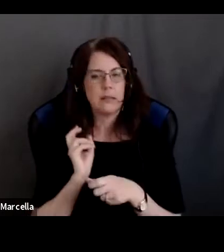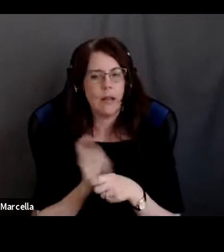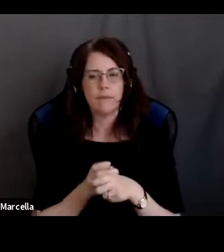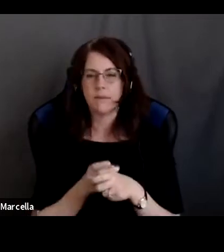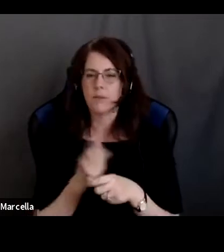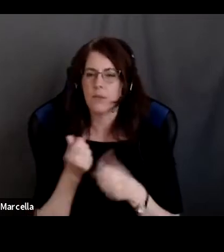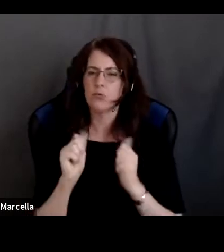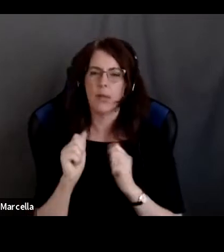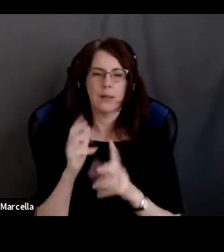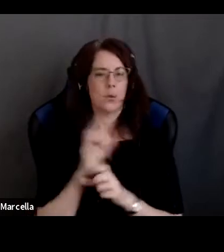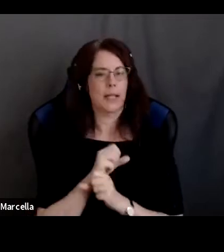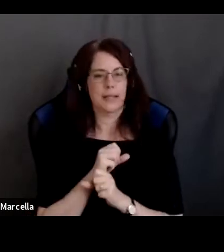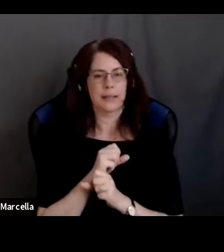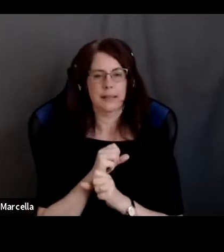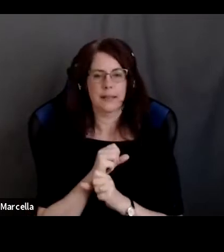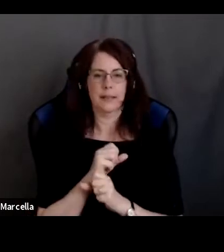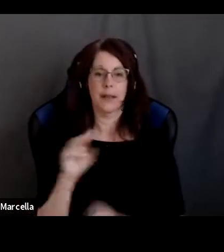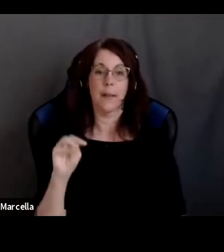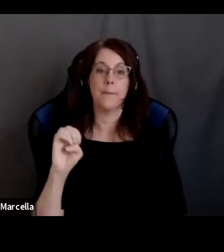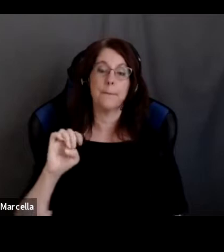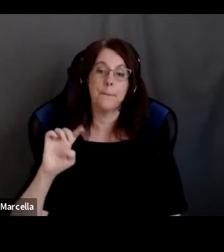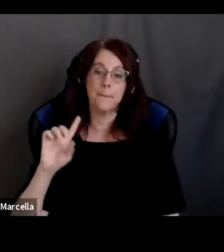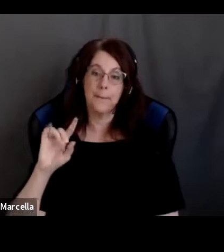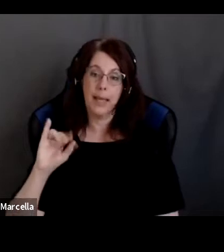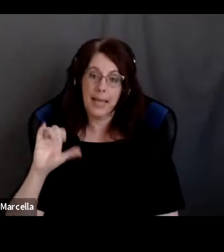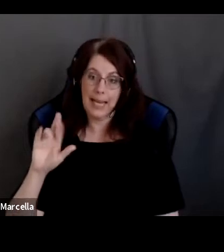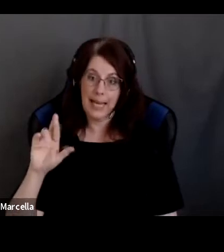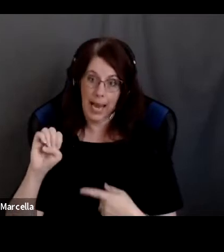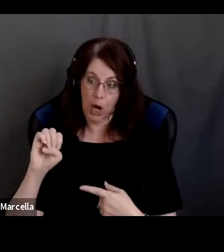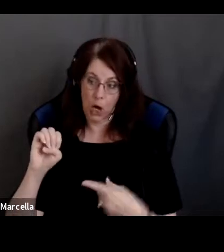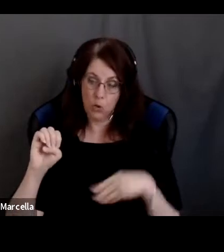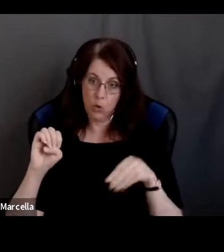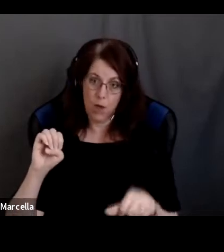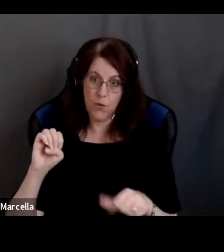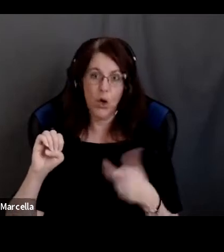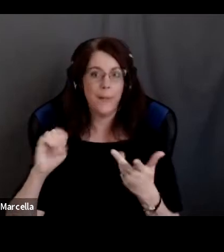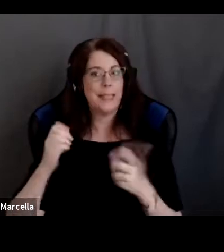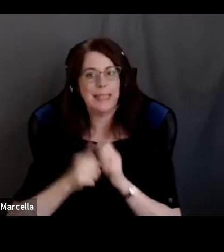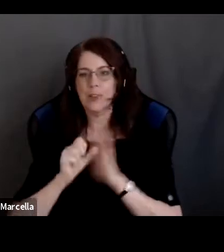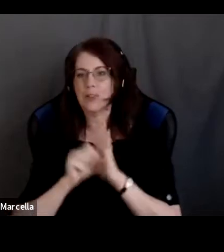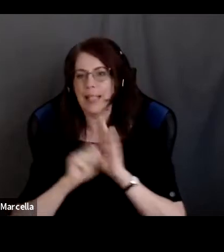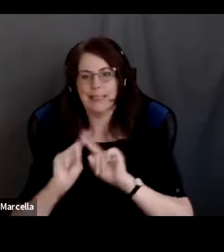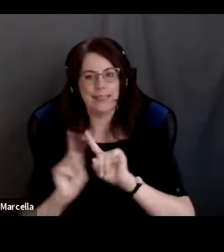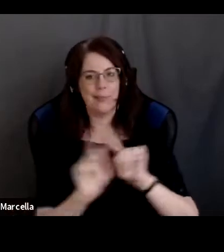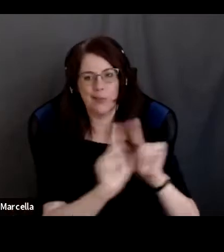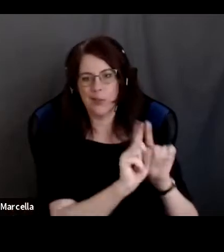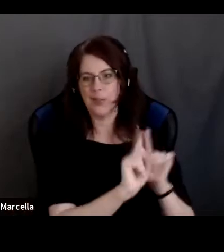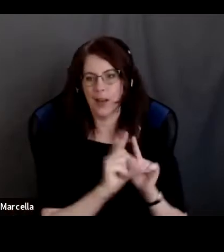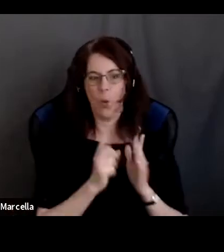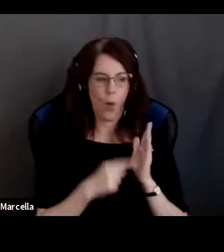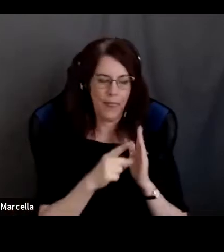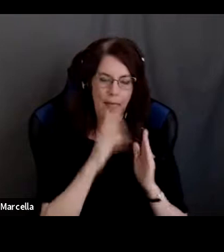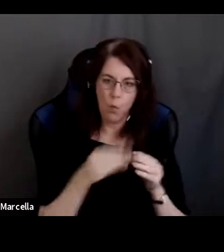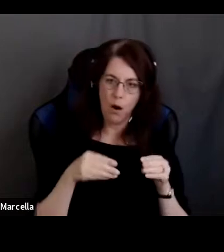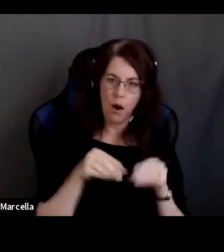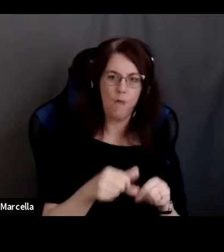trying to get, especially with Medicare, covered, because every state is so different into what they'll cover. The waiver programs